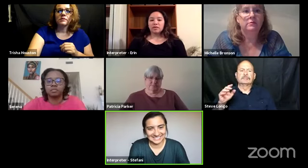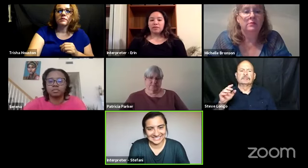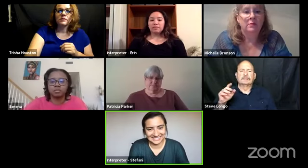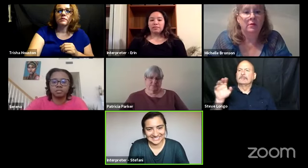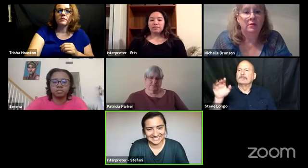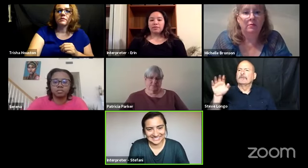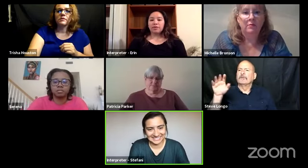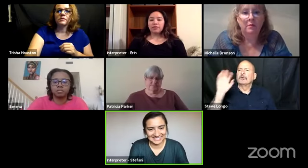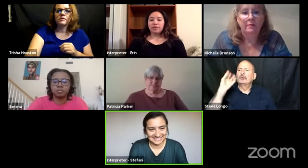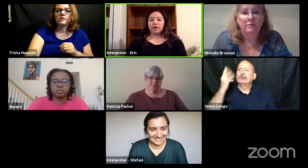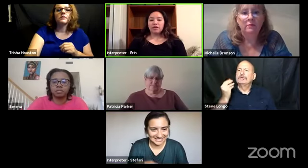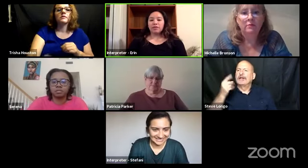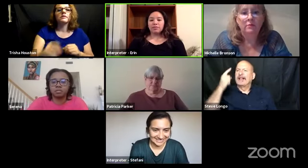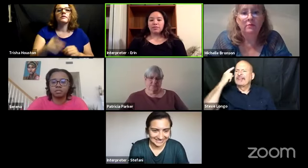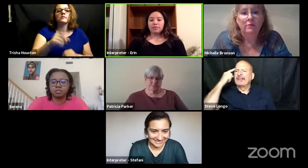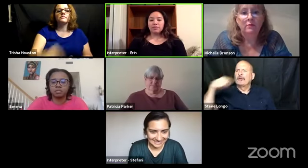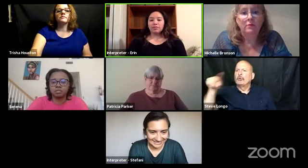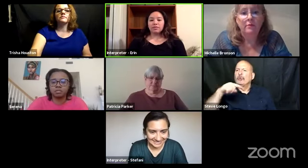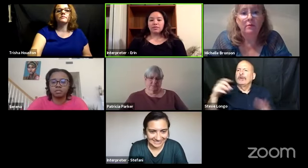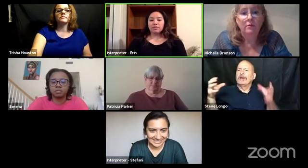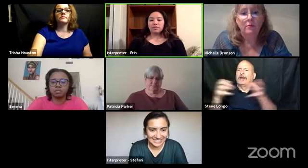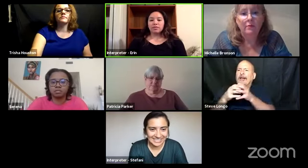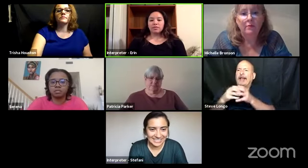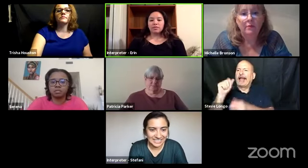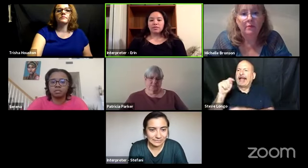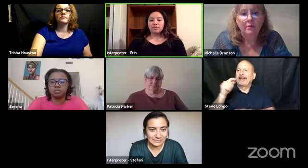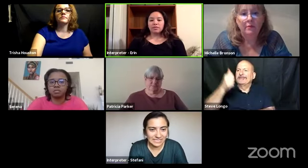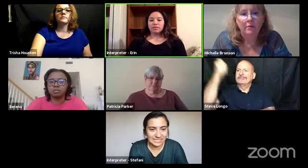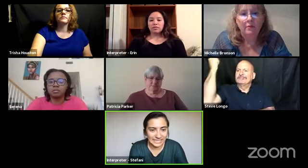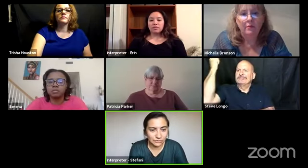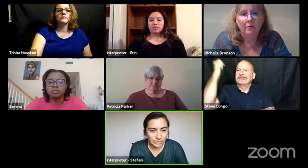Okay, beautiful, thank you. This is Steve, Trisha.